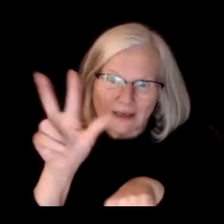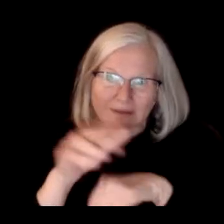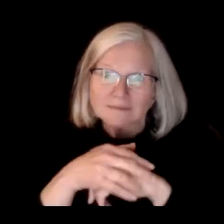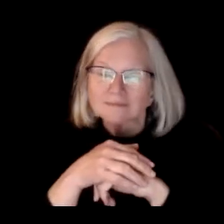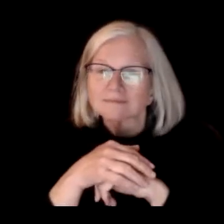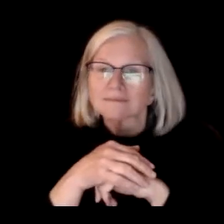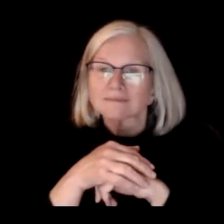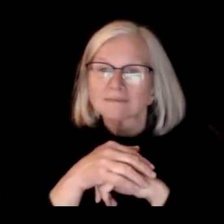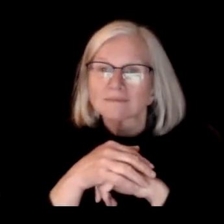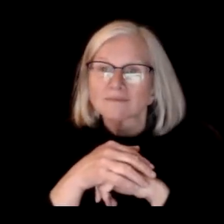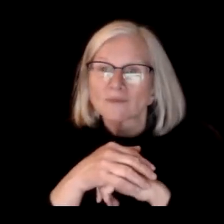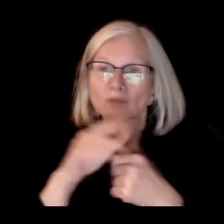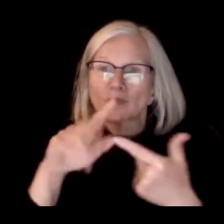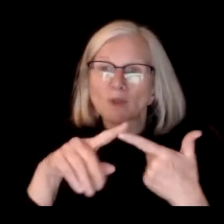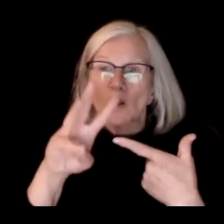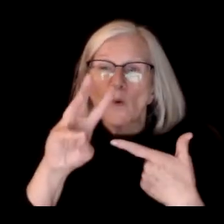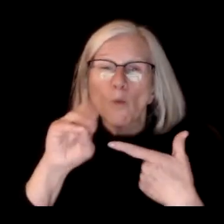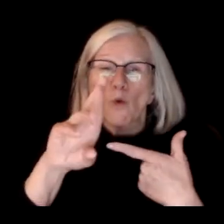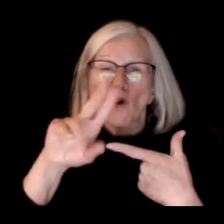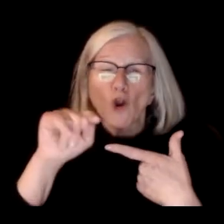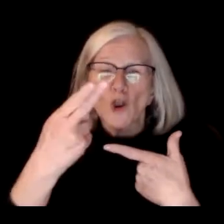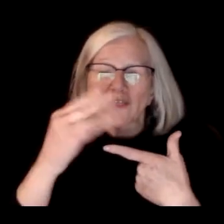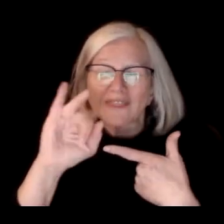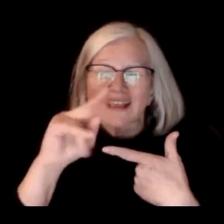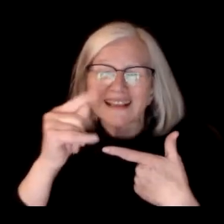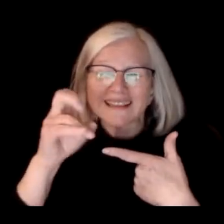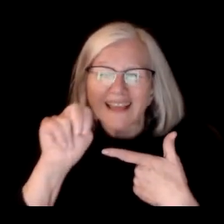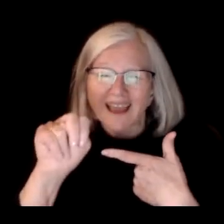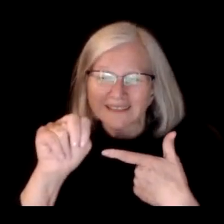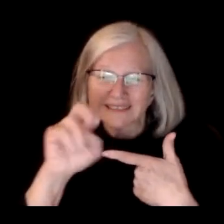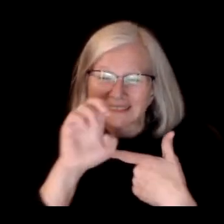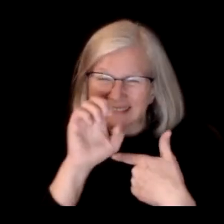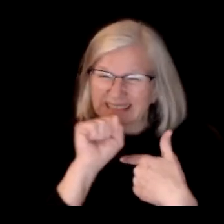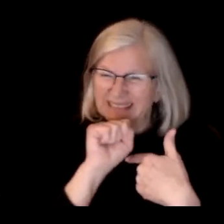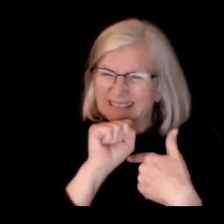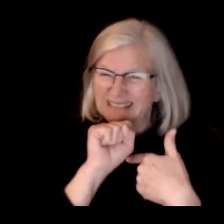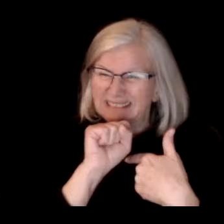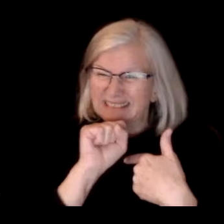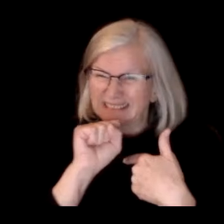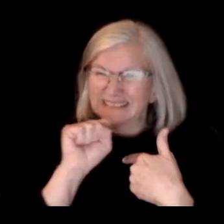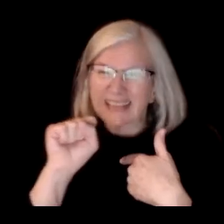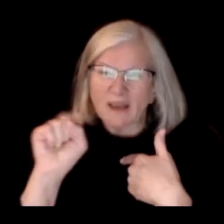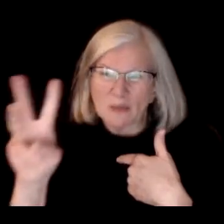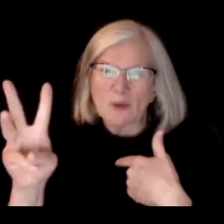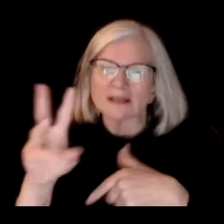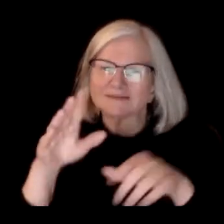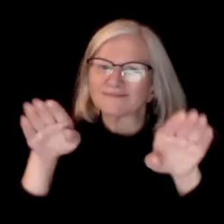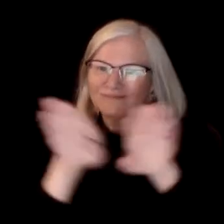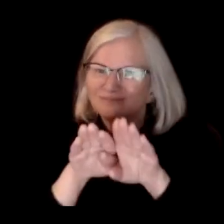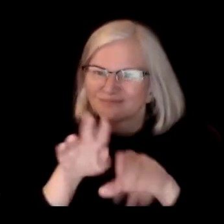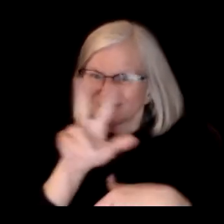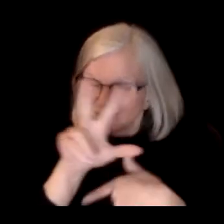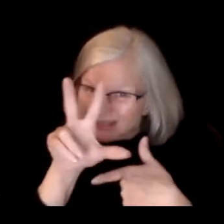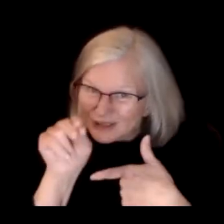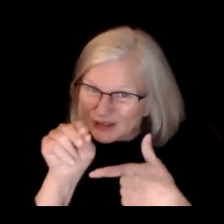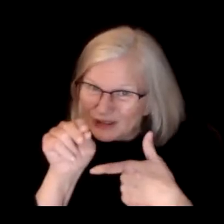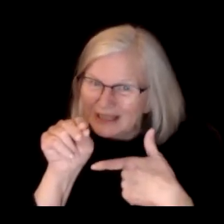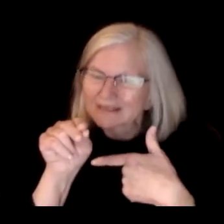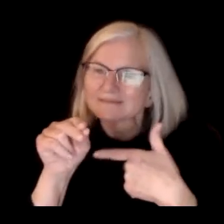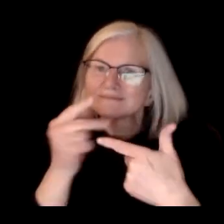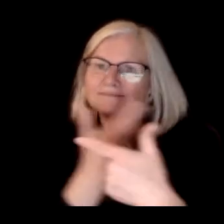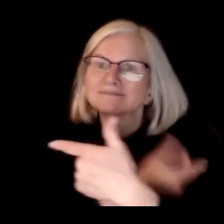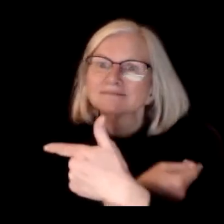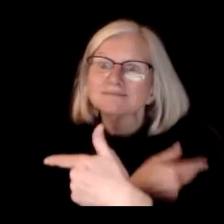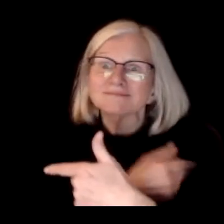appointments after 3:30 canceled. Officials are assessing the conditions for this afternoon and tomorrow at all sites. If you were planning to get tested today